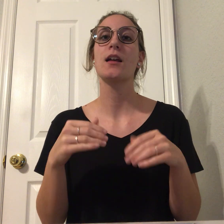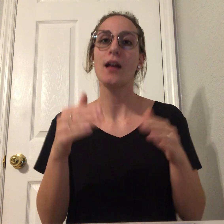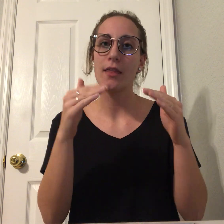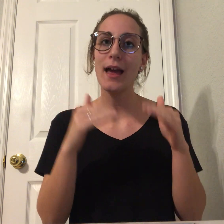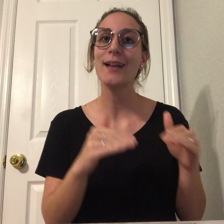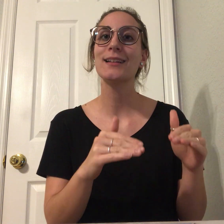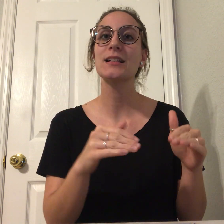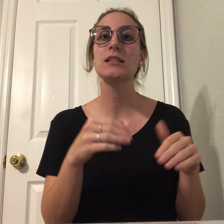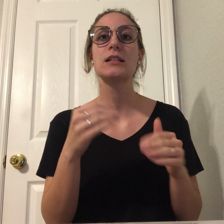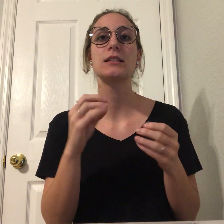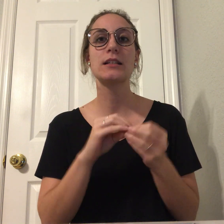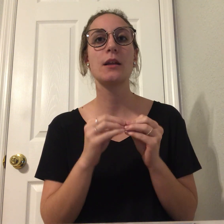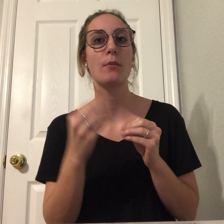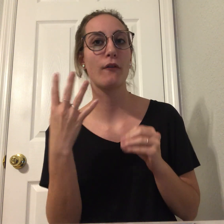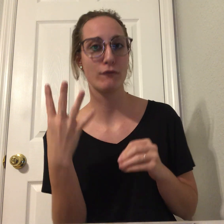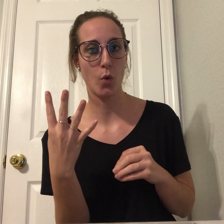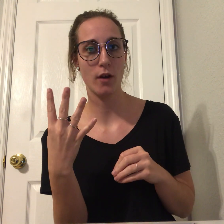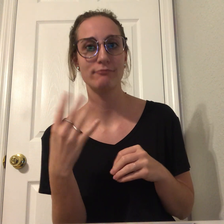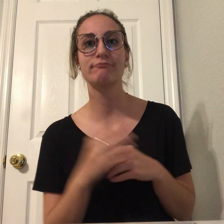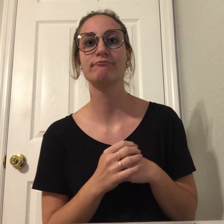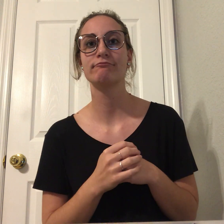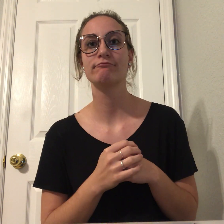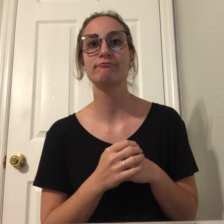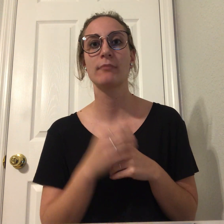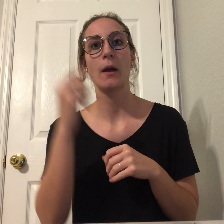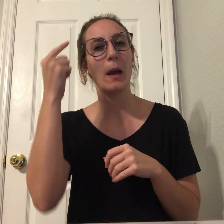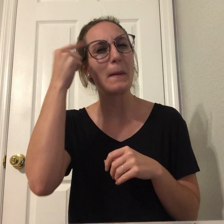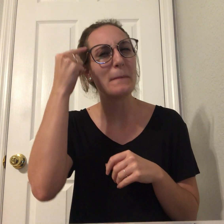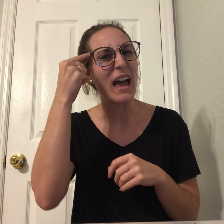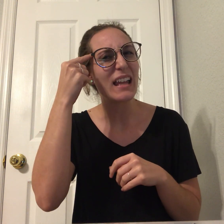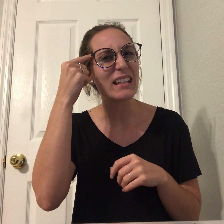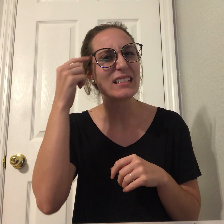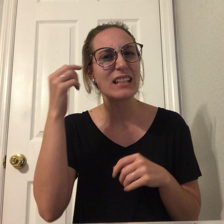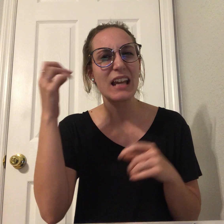know as I say that, I have a tough time. I have a tough